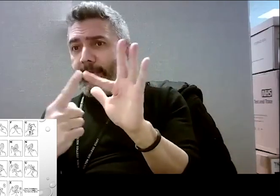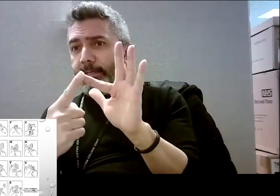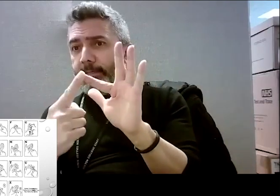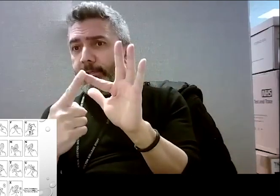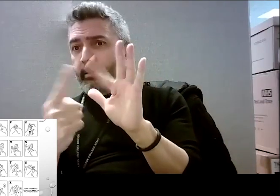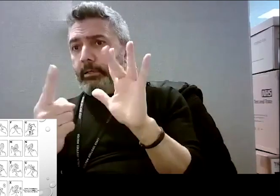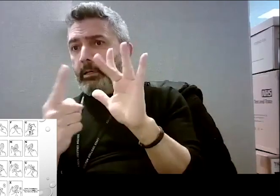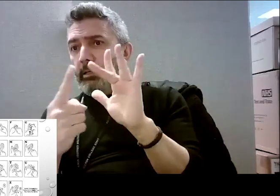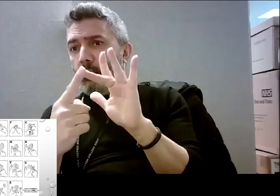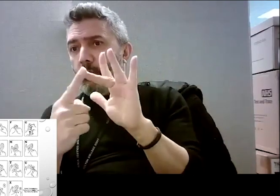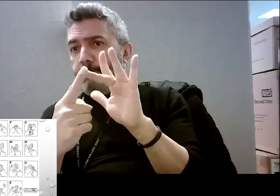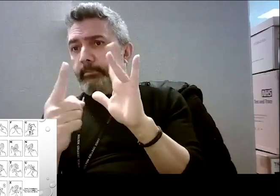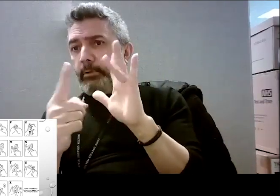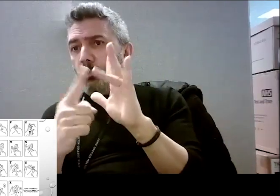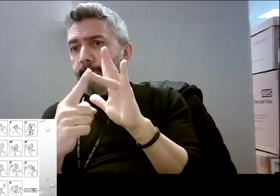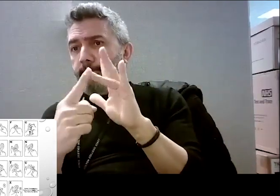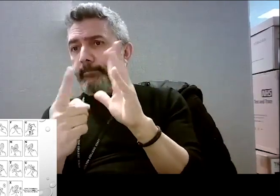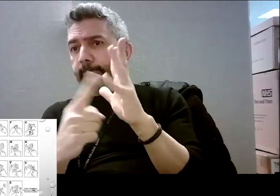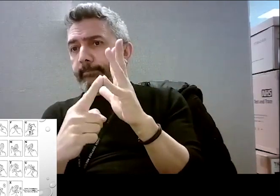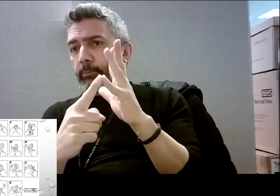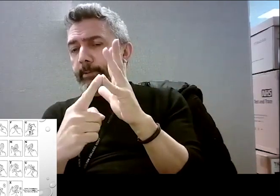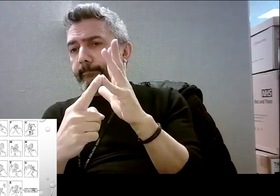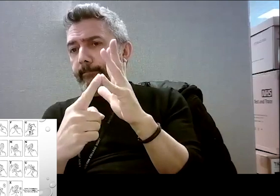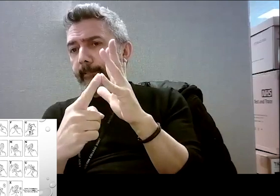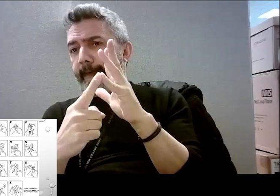A, then you've got E, I, O, and U.